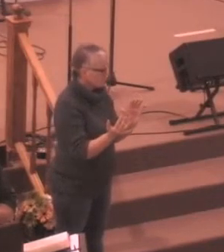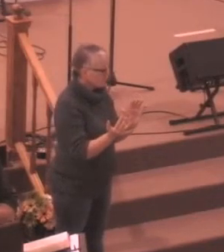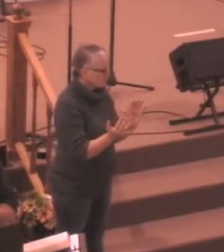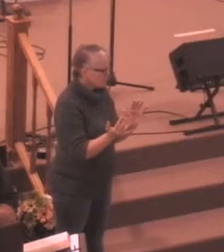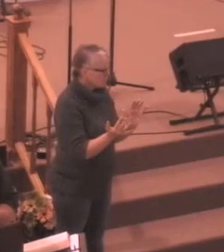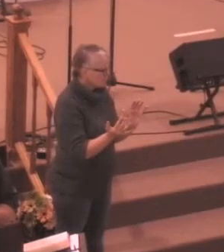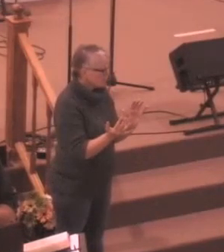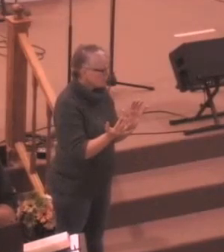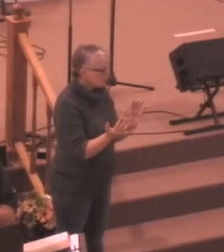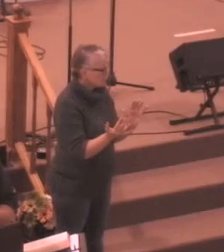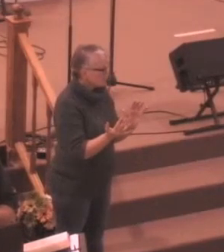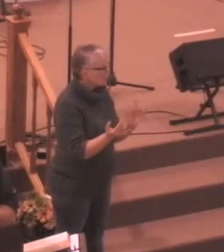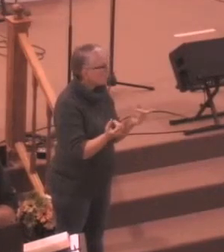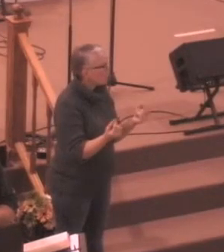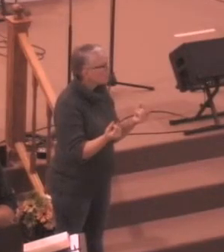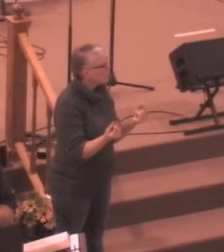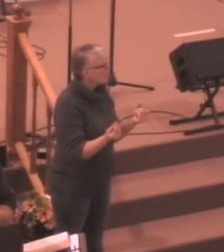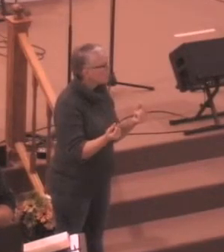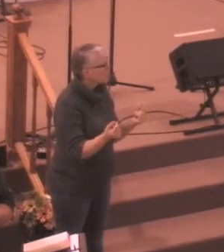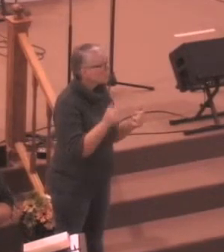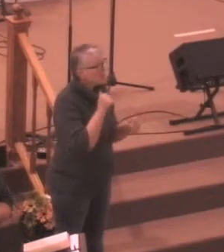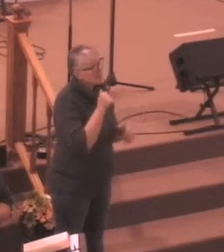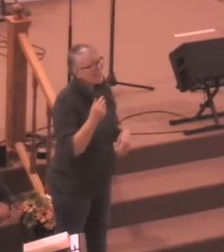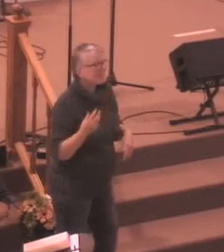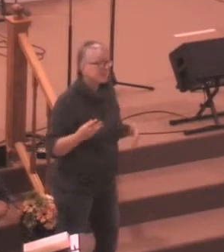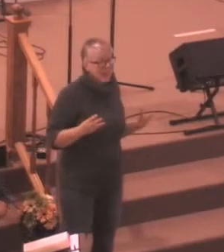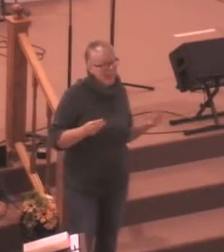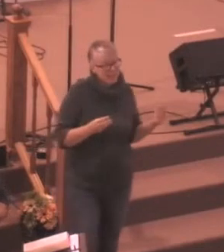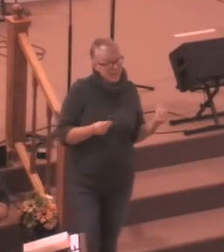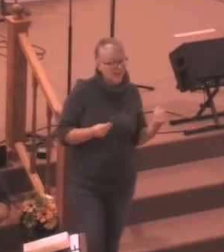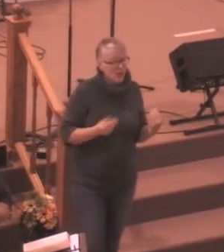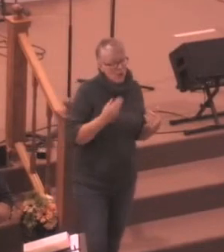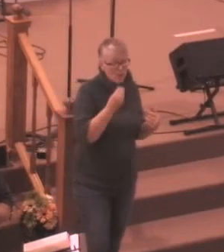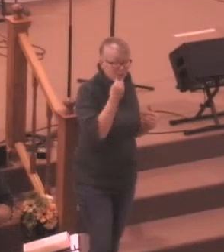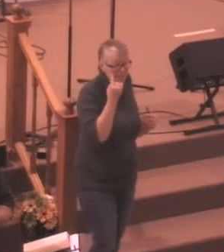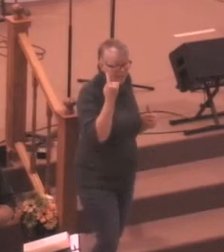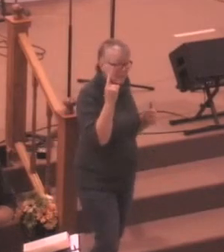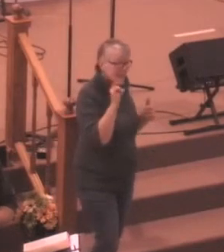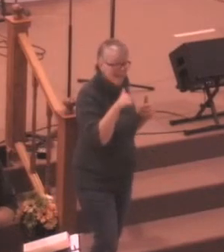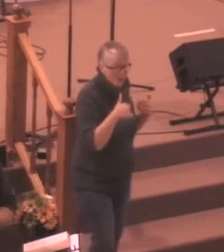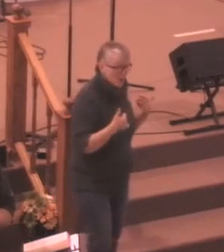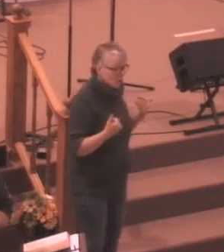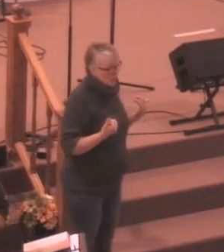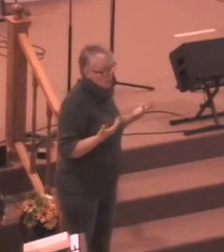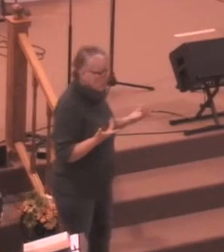And what are they doing at the wall? They're not sitting there chit-chatting about what's for breakfast or lunch or dinner.